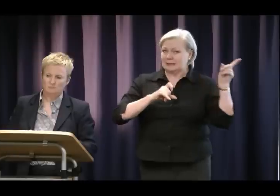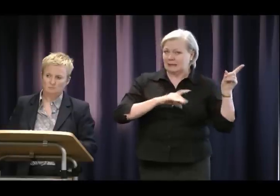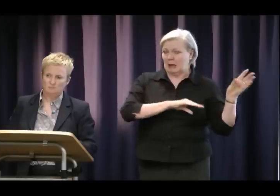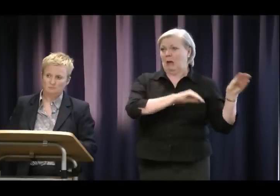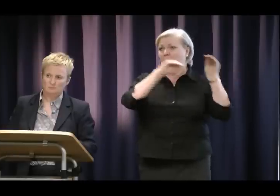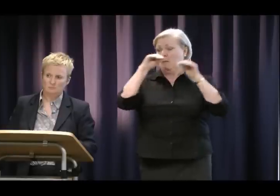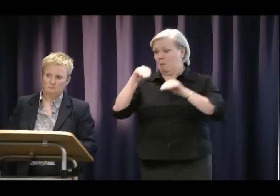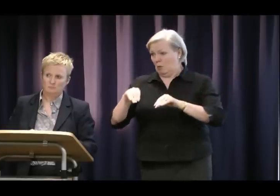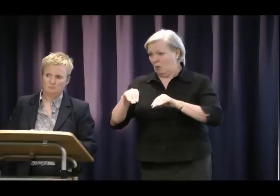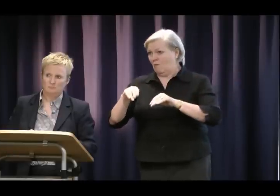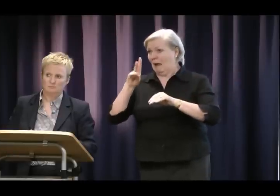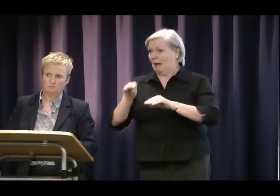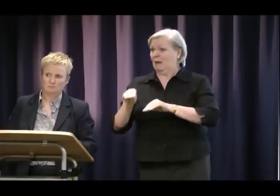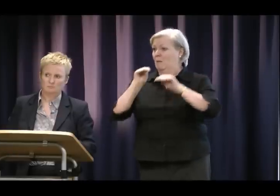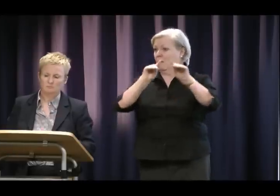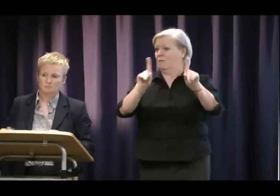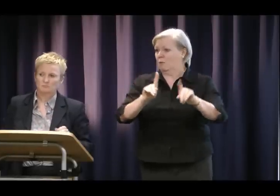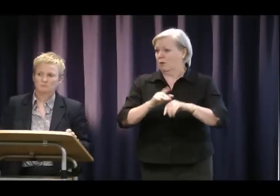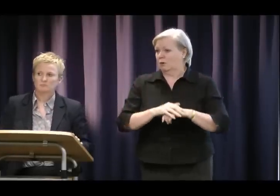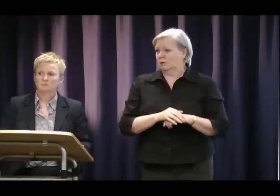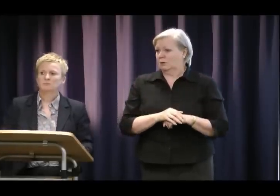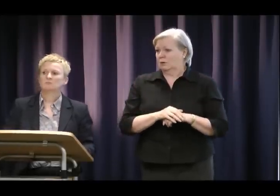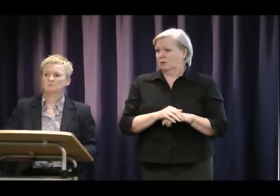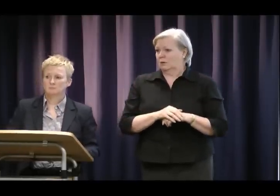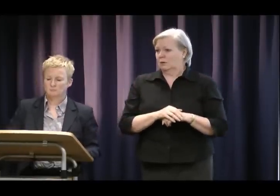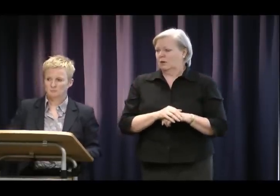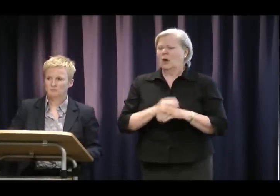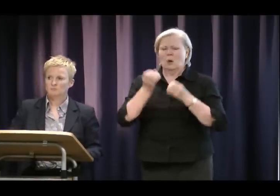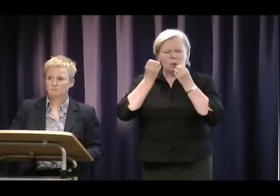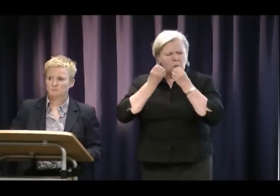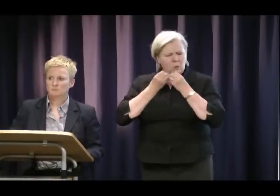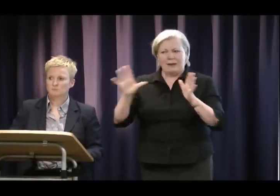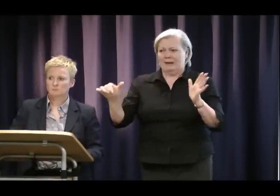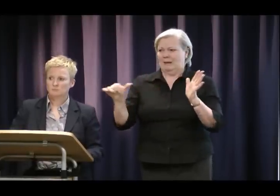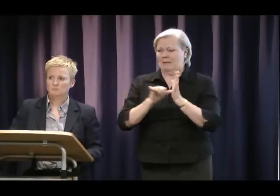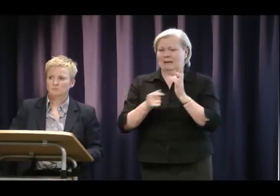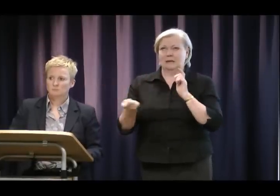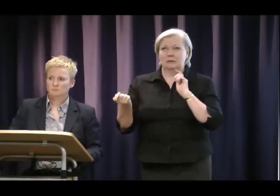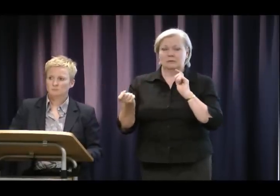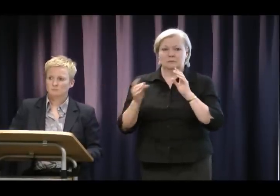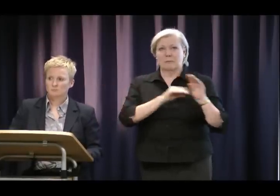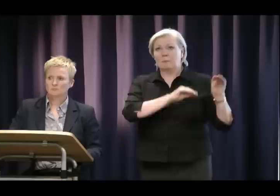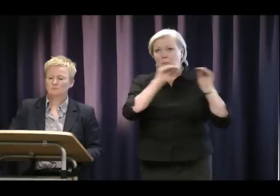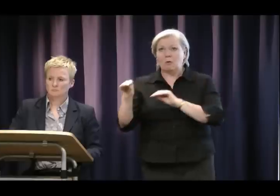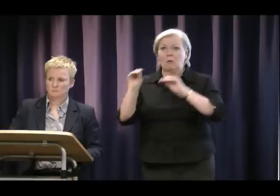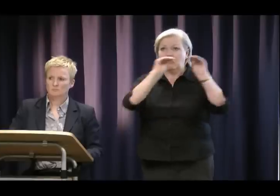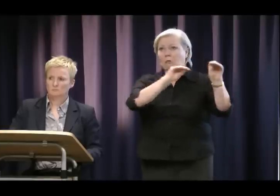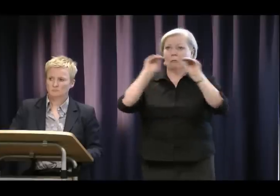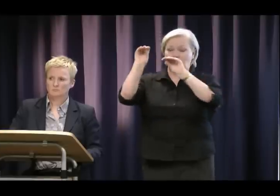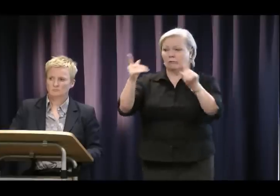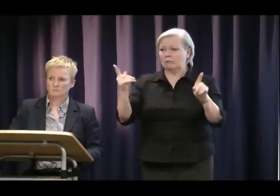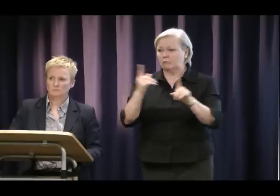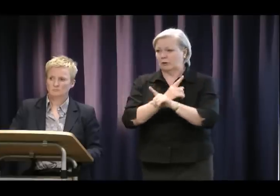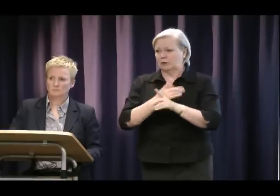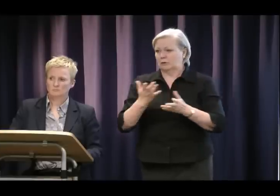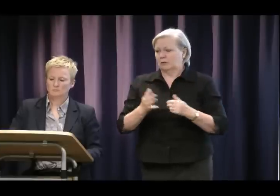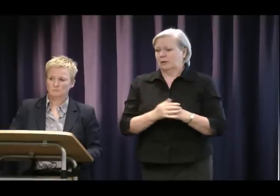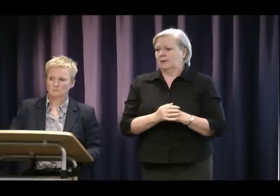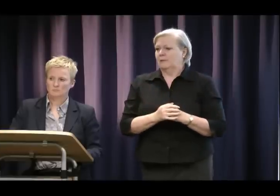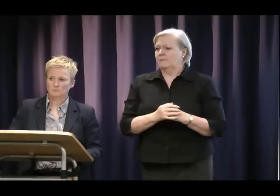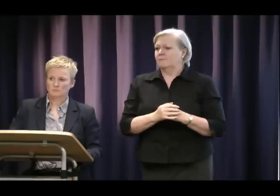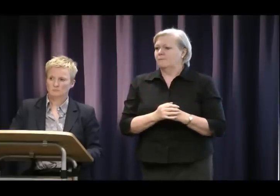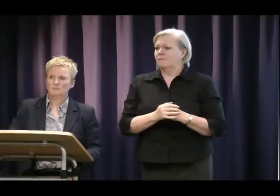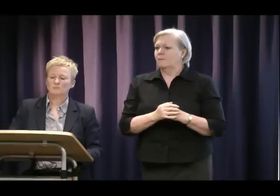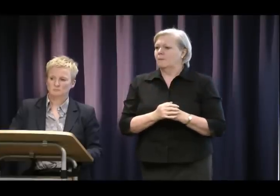You know, we were at JSSC and now we've moved here, and why would you want to move again? It's a waste of money. You know, you don't want to